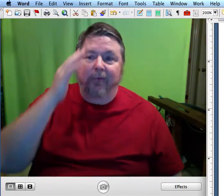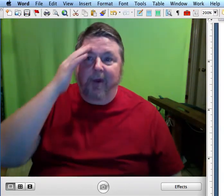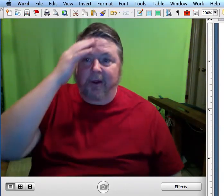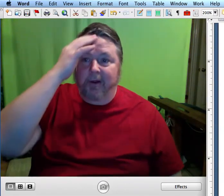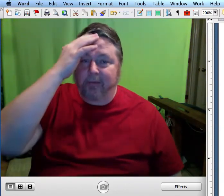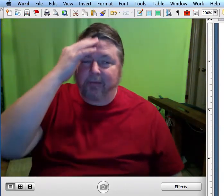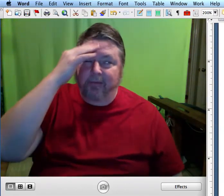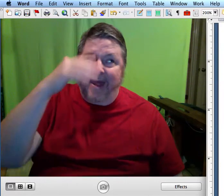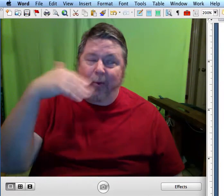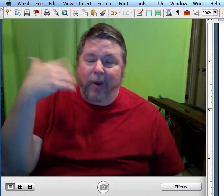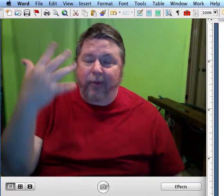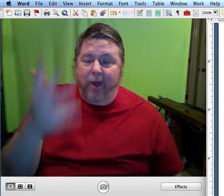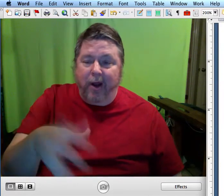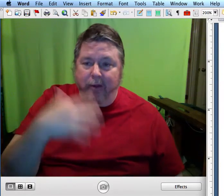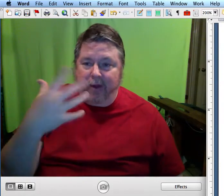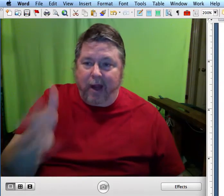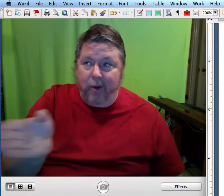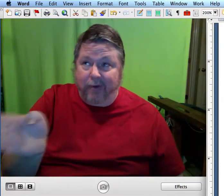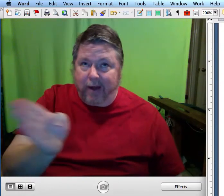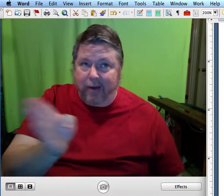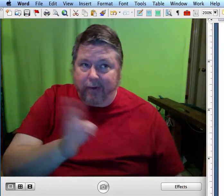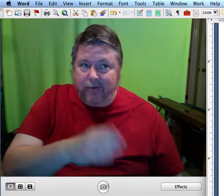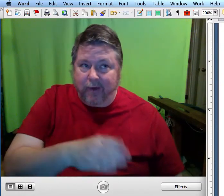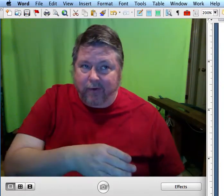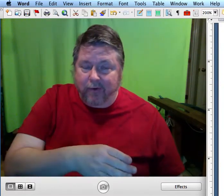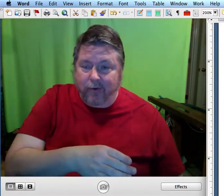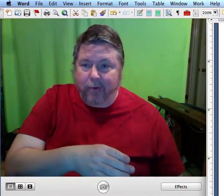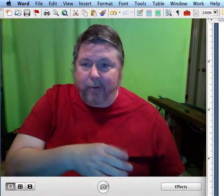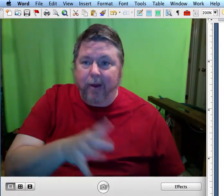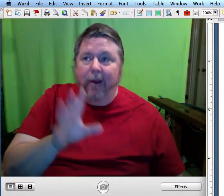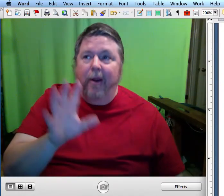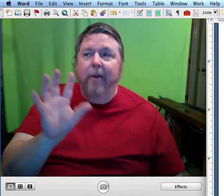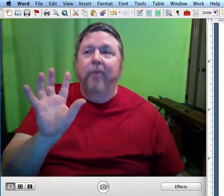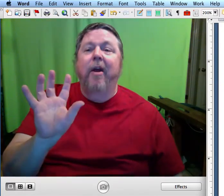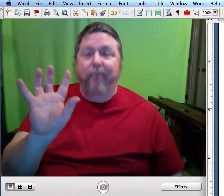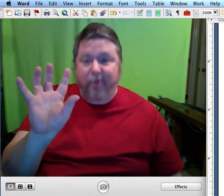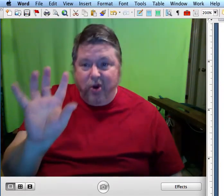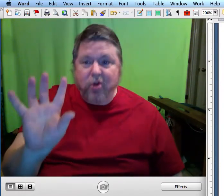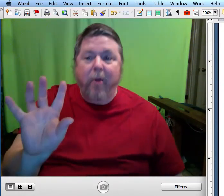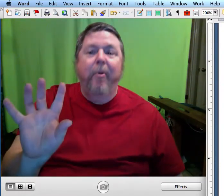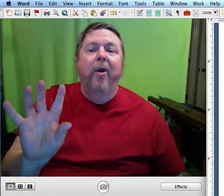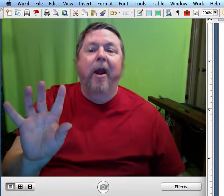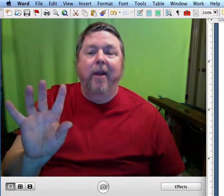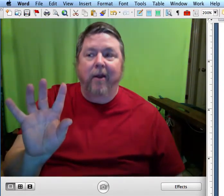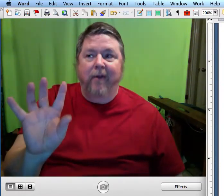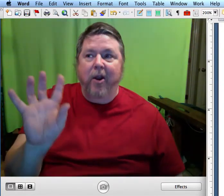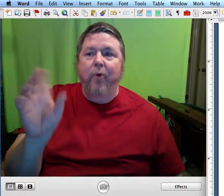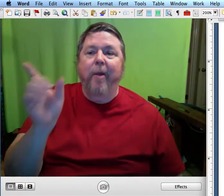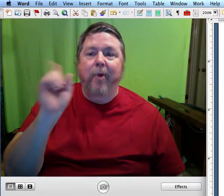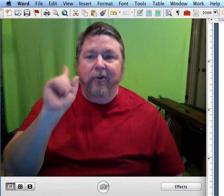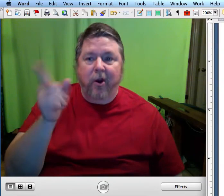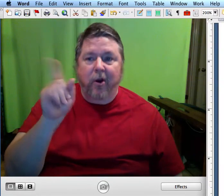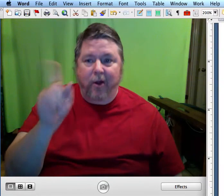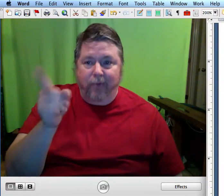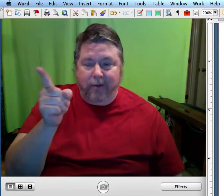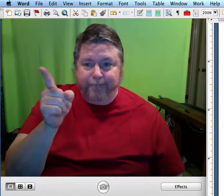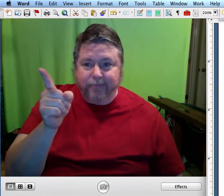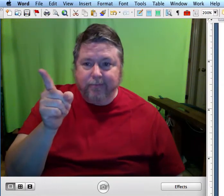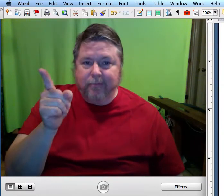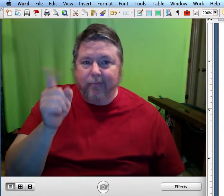It's rarely that well thought out that I know exactly what the sentence is going to be. You should have a pretty good ballpark idea of I know what I'm going to start off